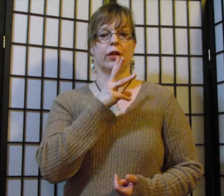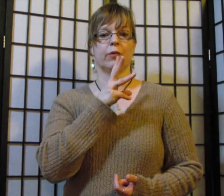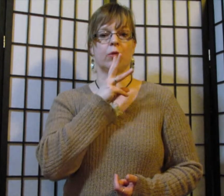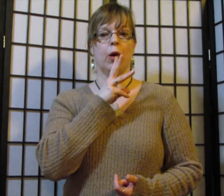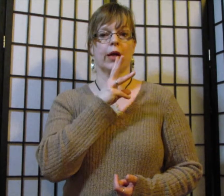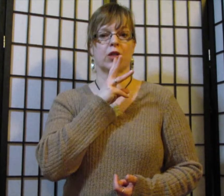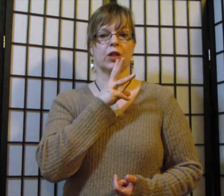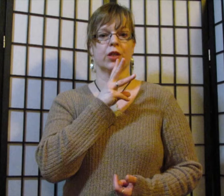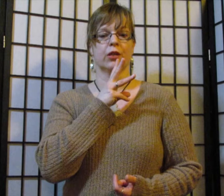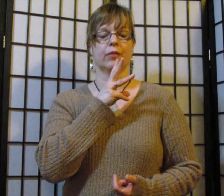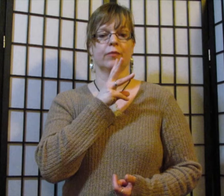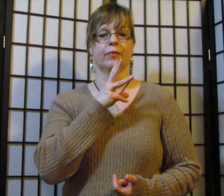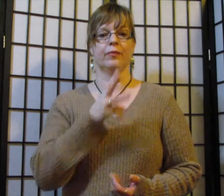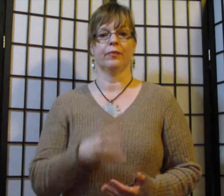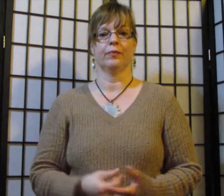lips. Water.